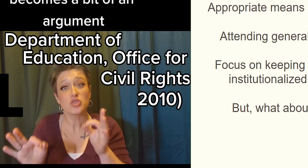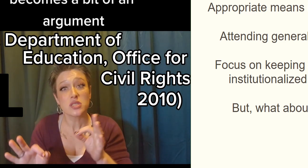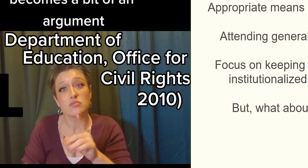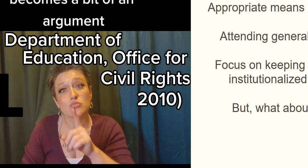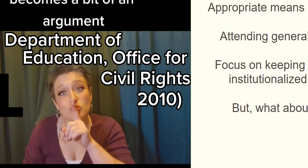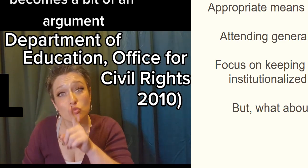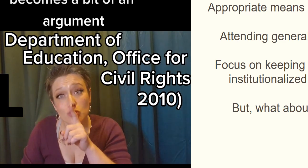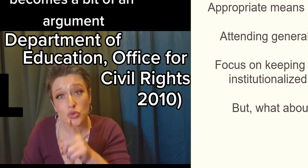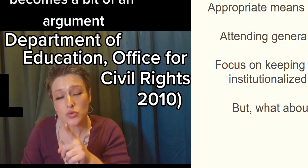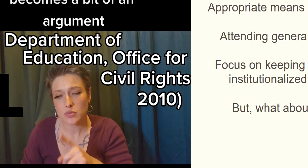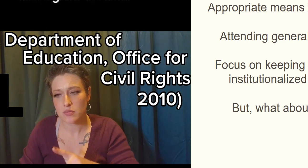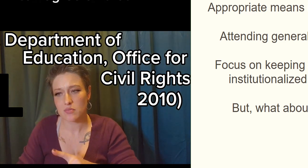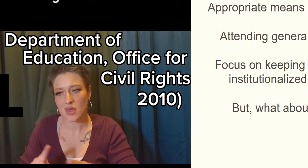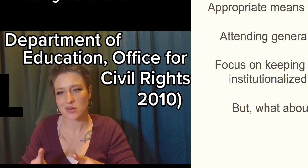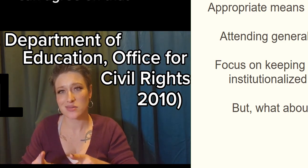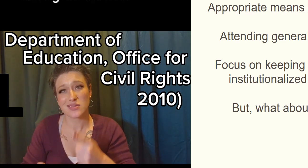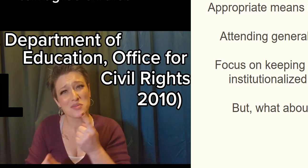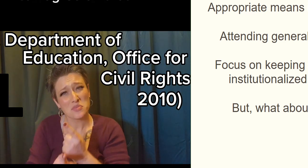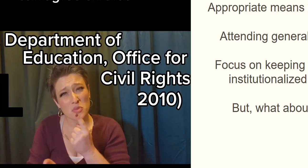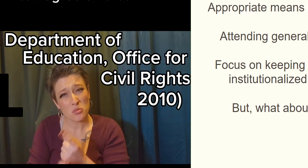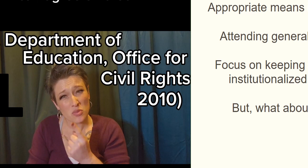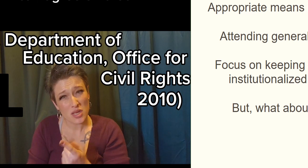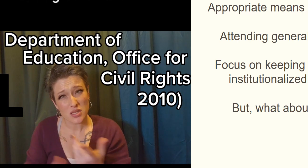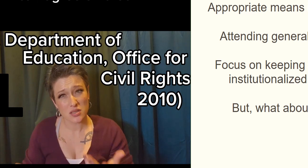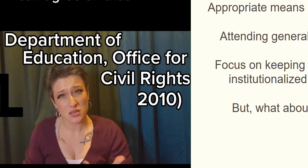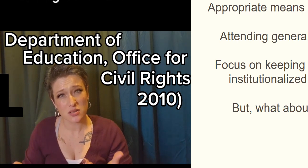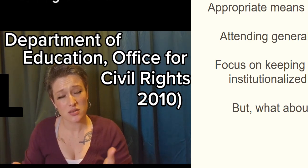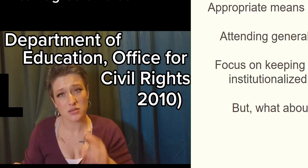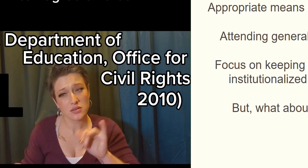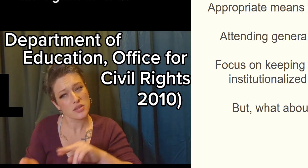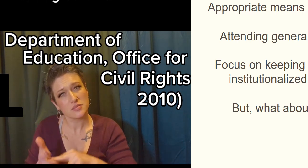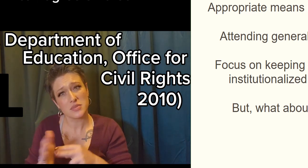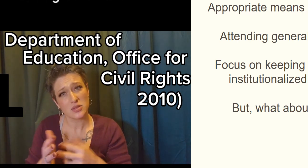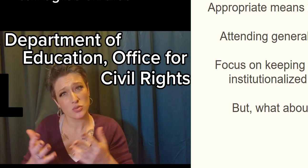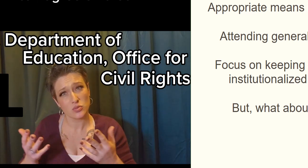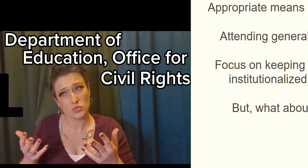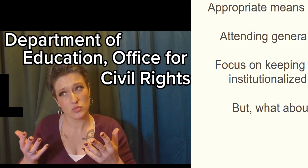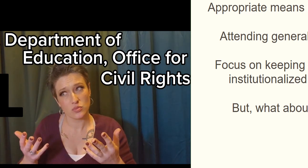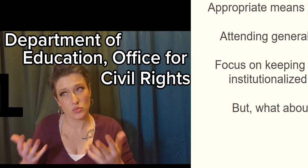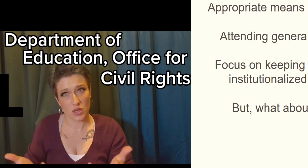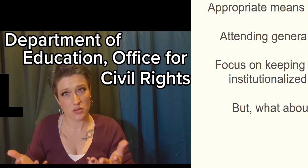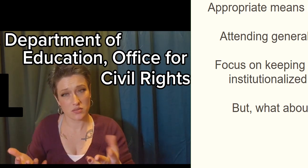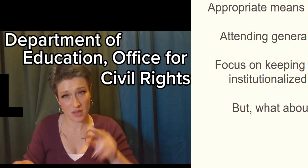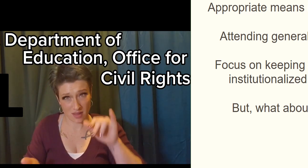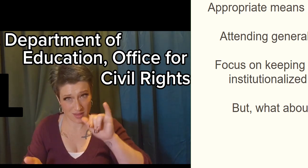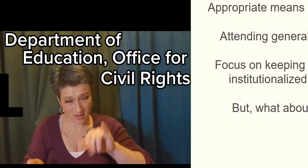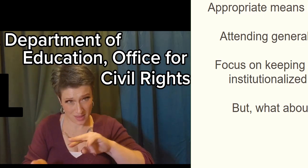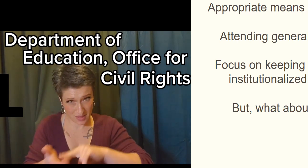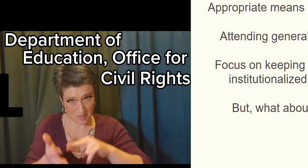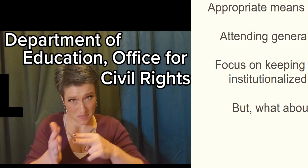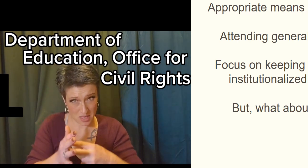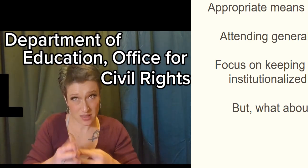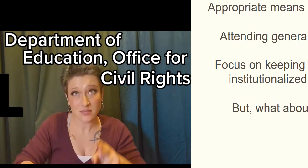a bit of an argument because free, sure, everyone can agree on that. But what's appropriate